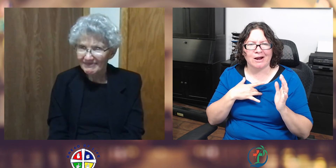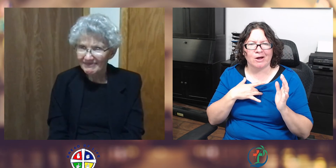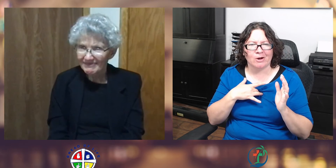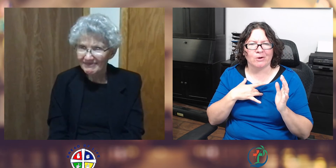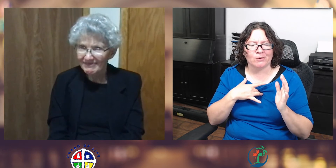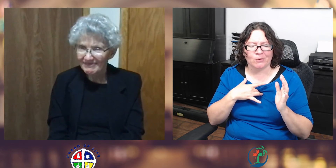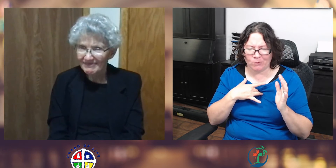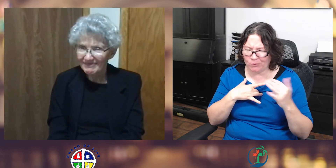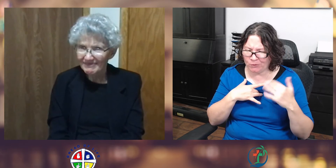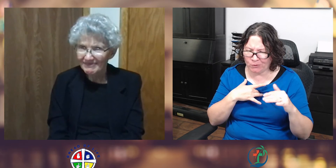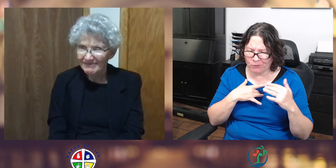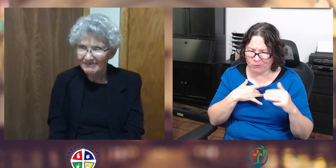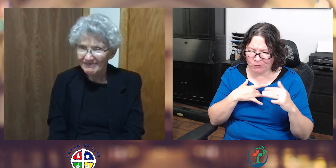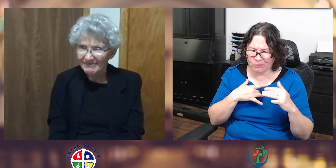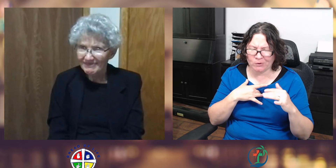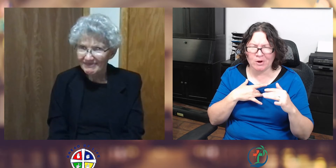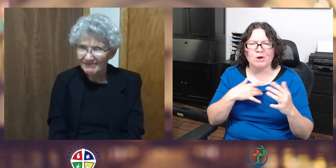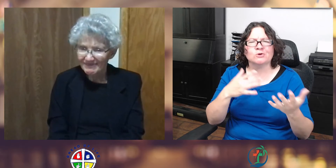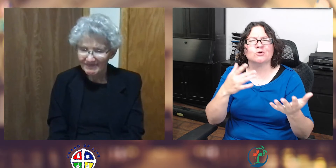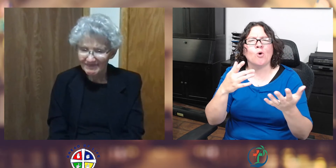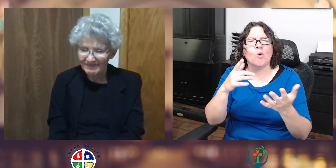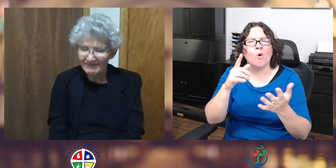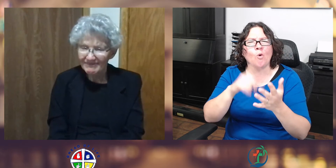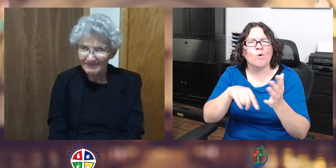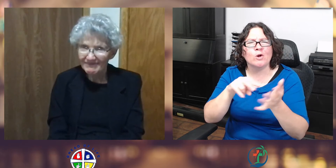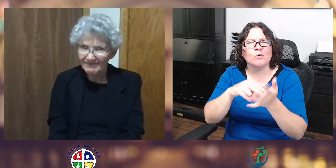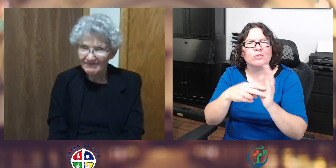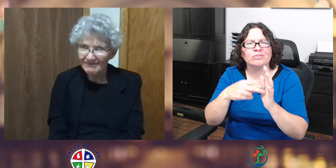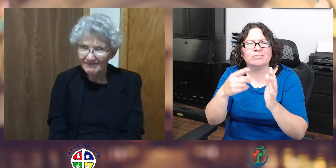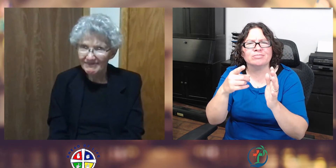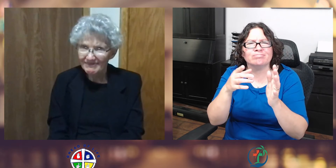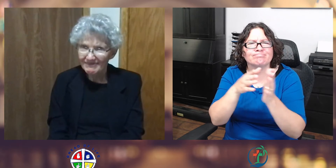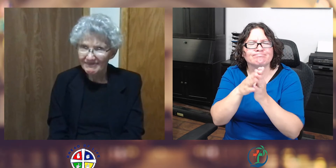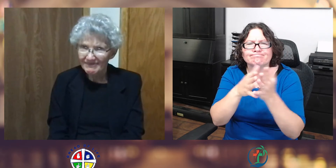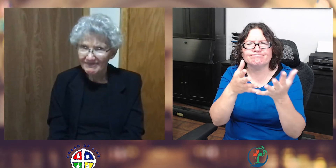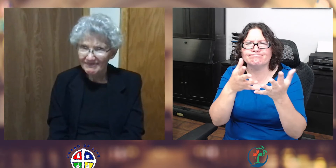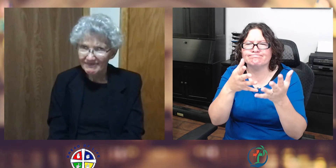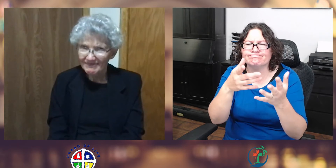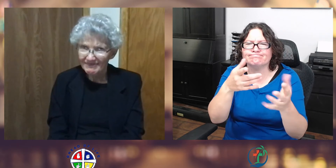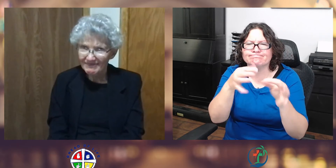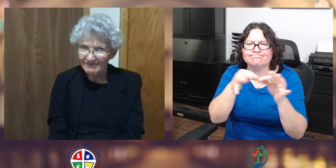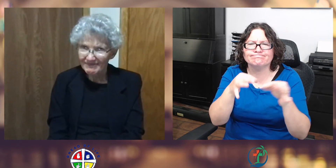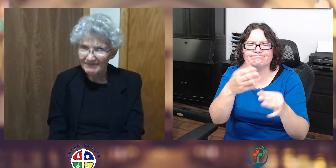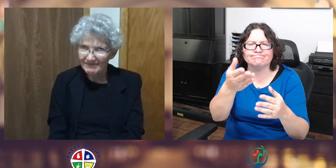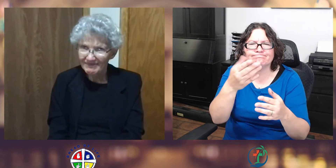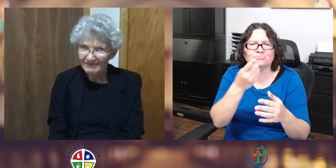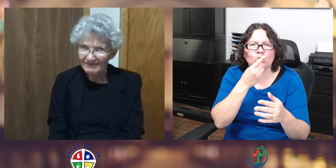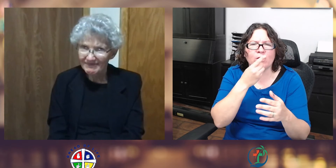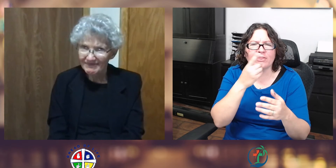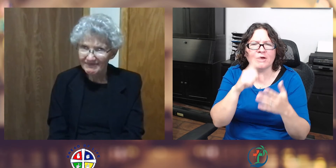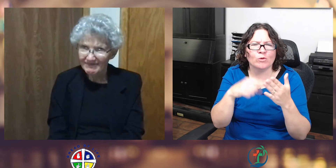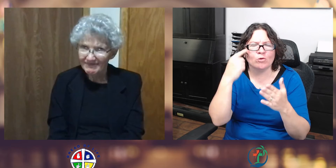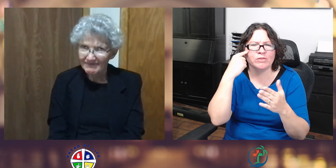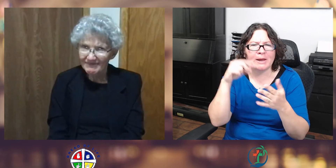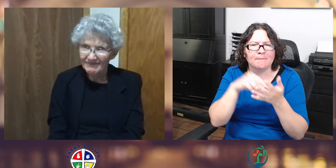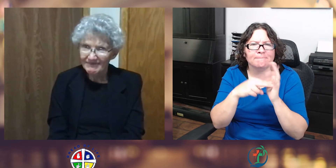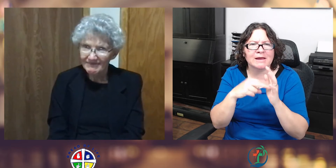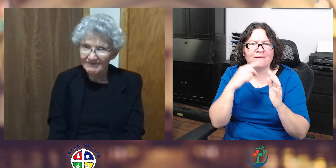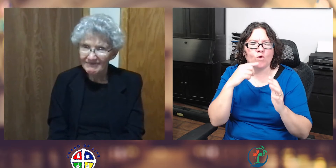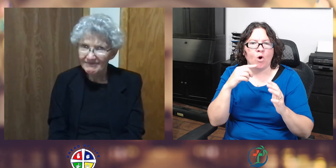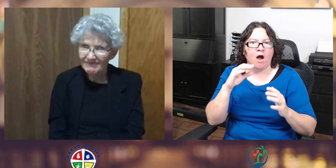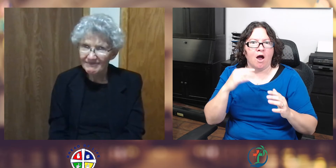meaning. I think it's best we have a written record to refer back to. Everything he says and does?